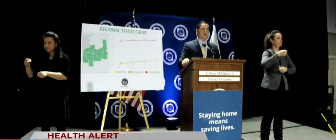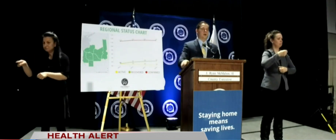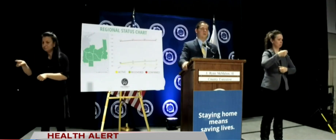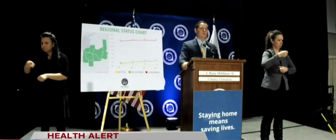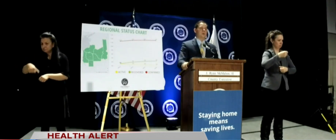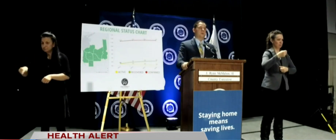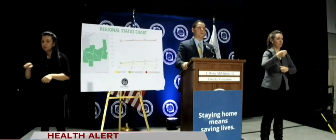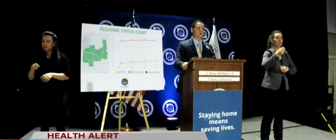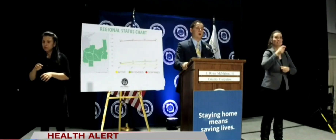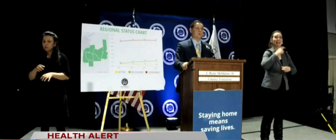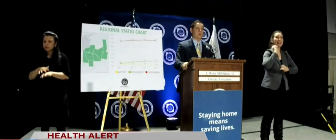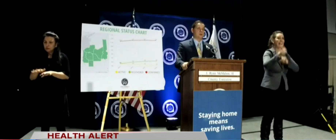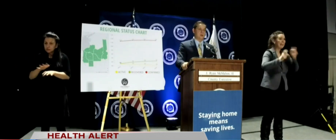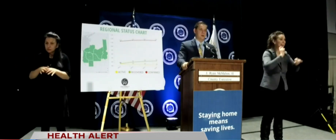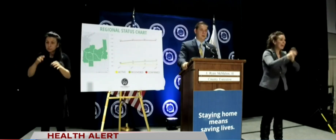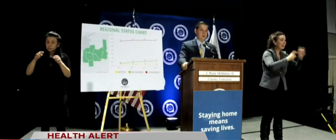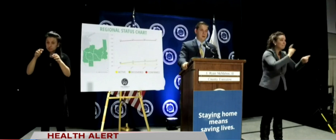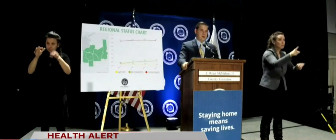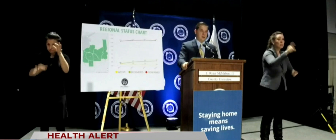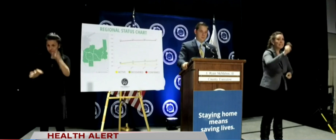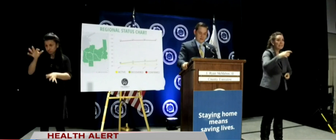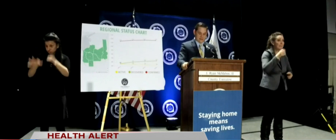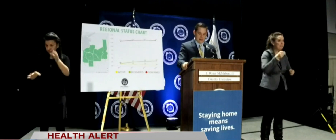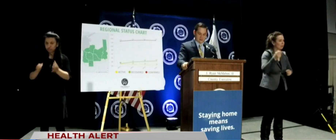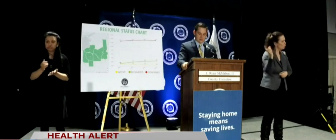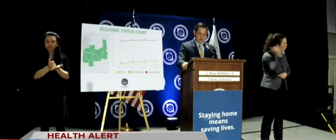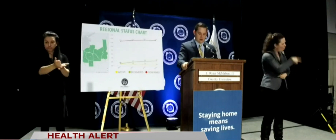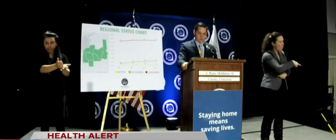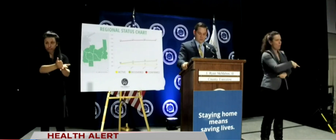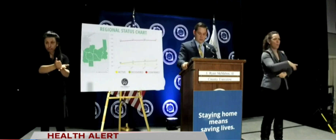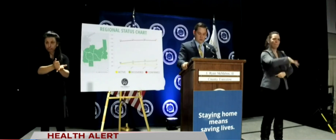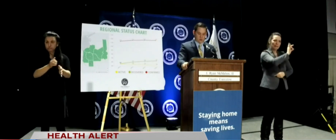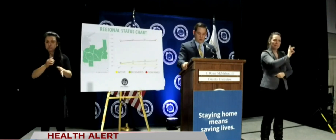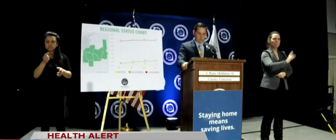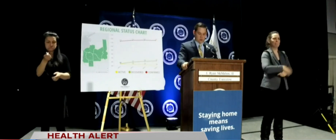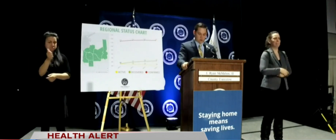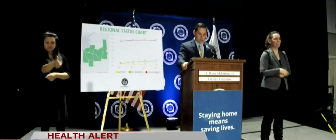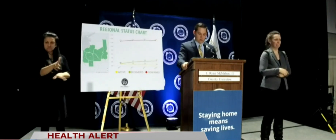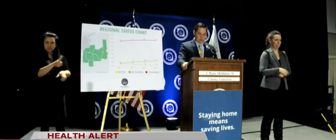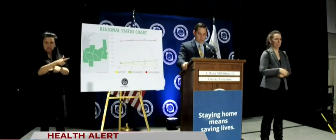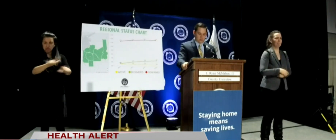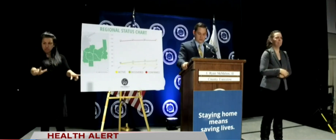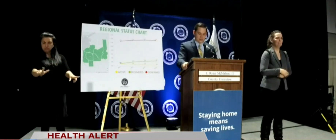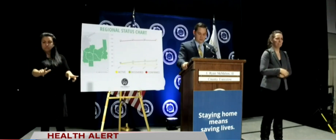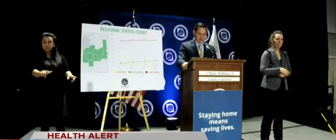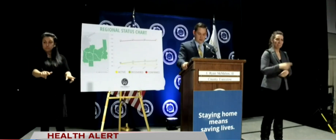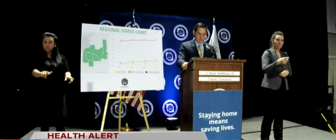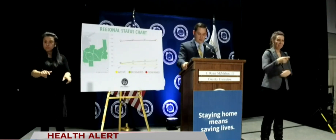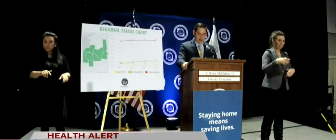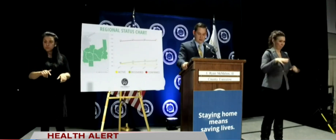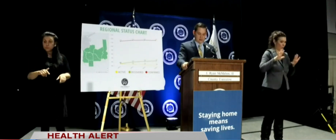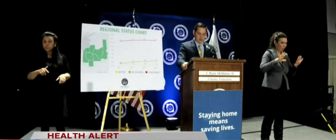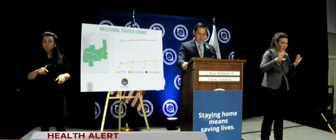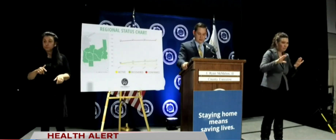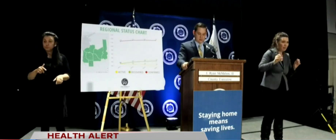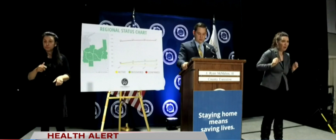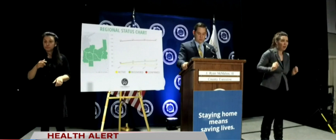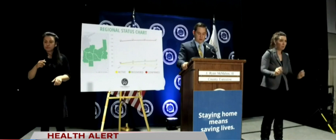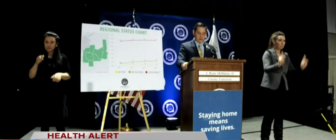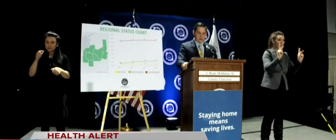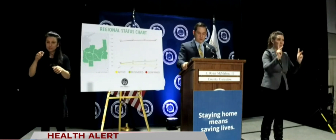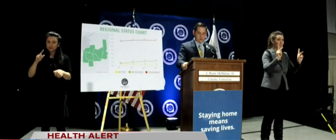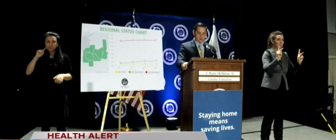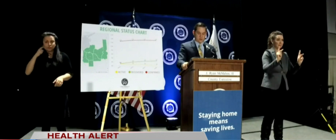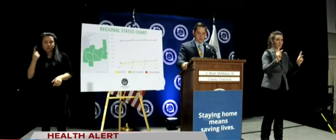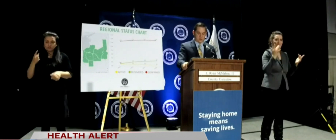be there for people to come and get fantastic upstate New York milk. Please take advantage of that. Again, thank you to the